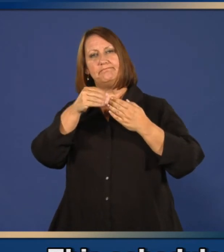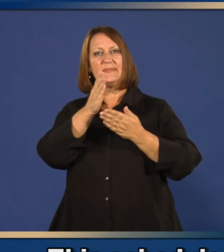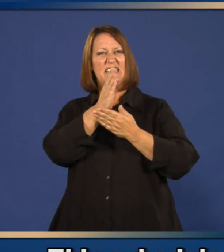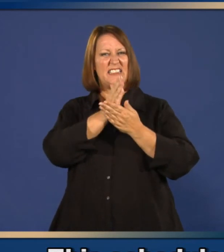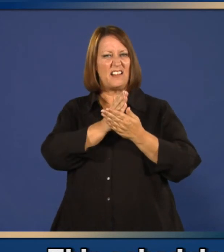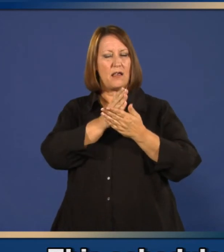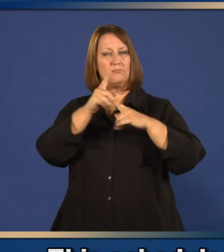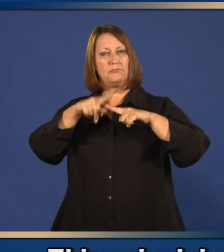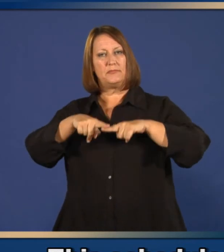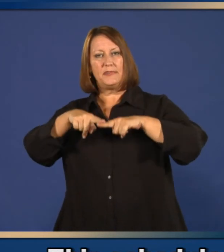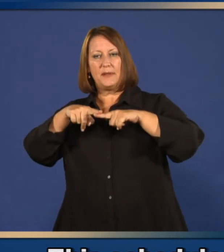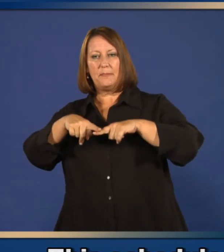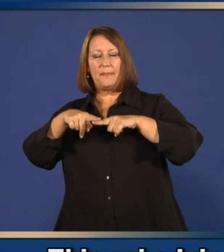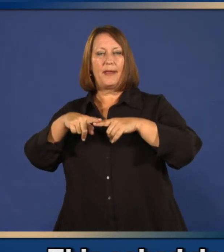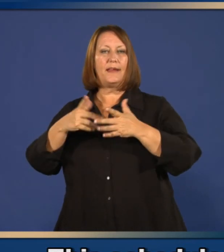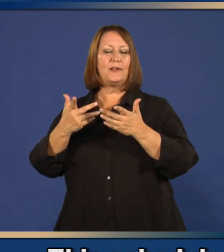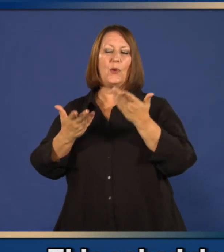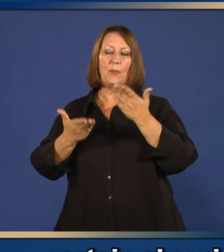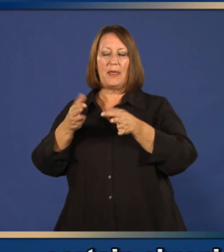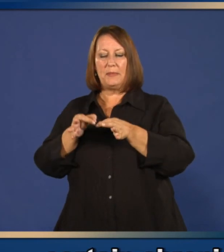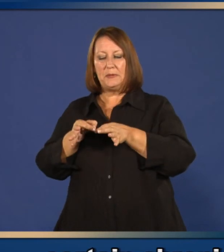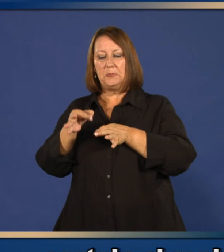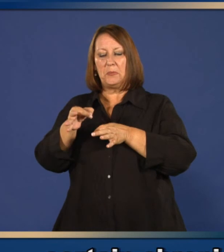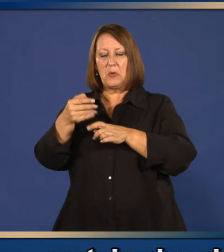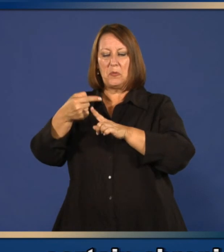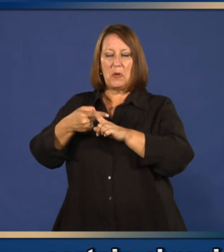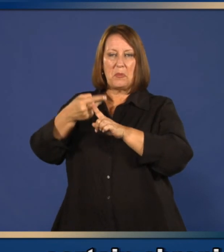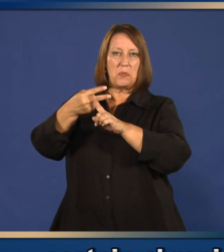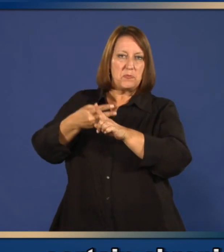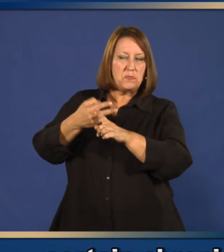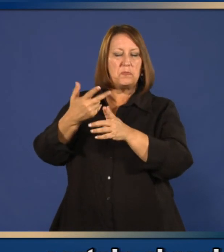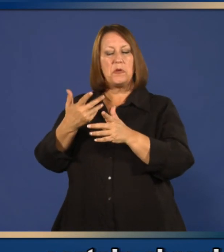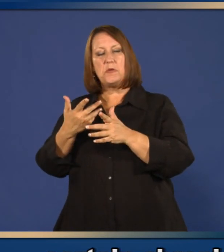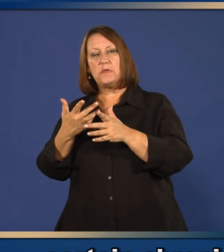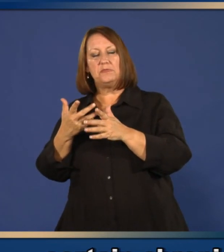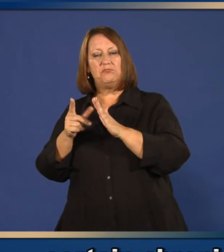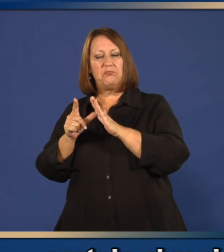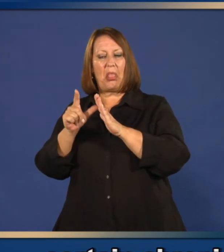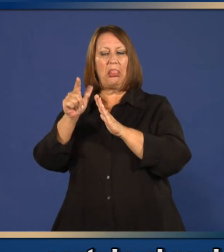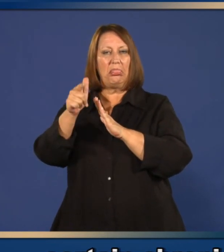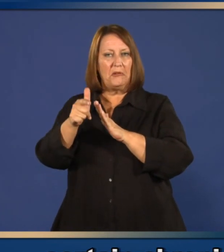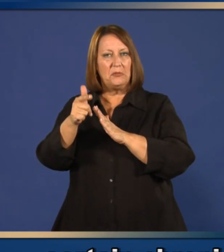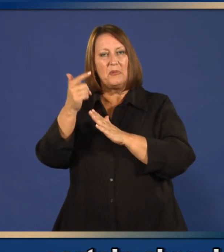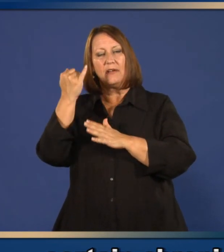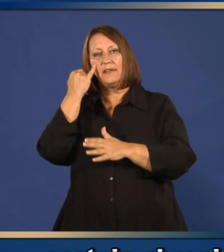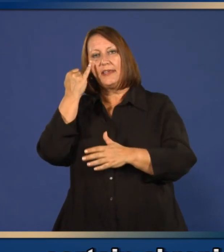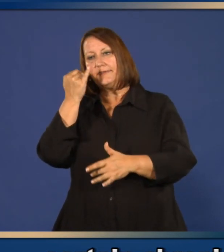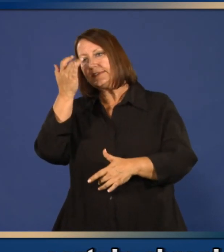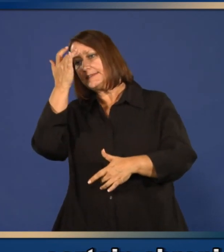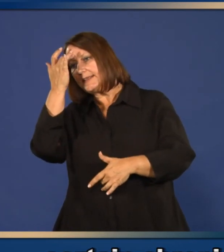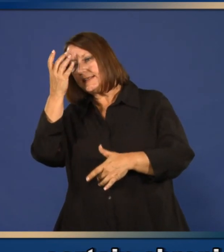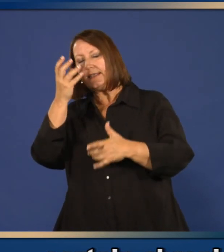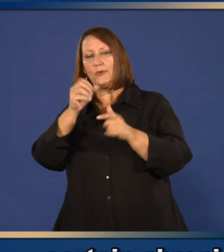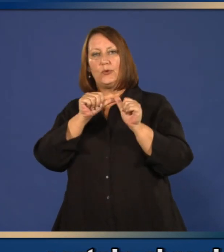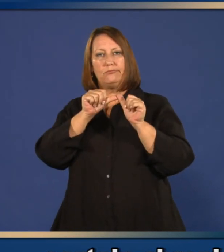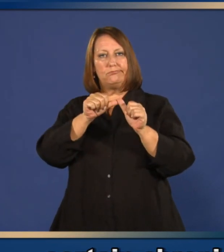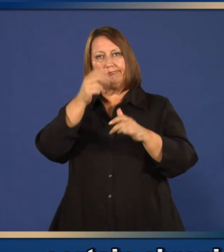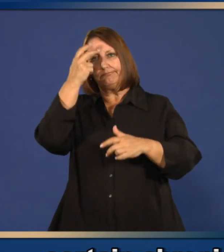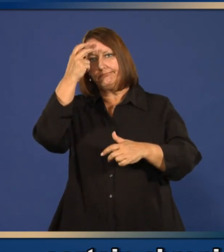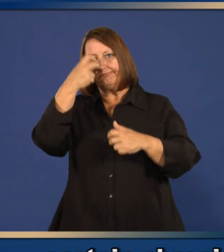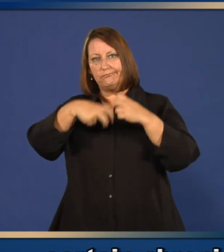pediatrician due to illness, certain chronic conditions, or other medical reasons.